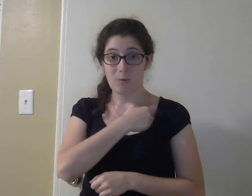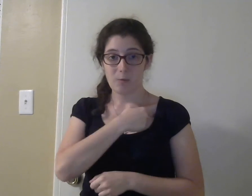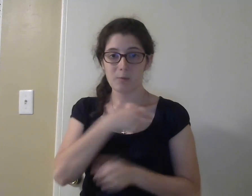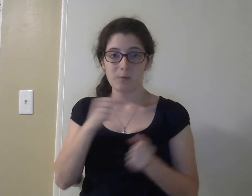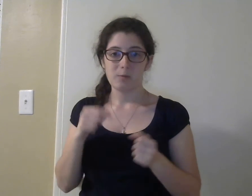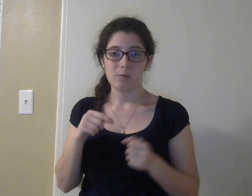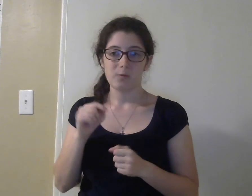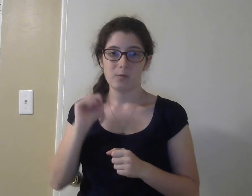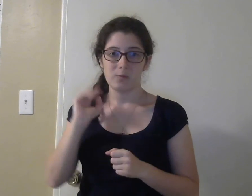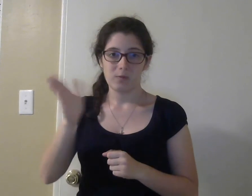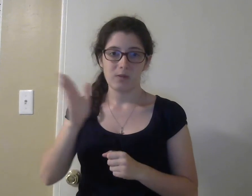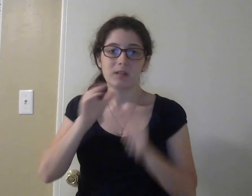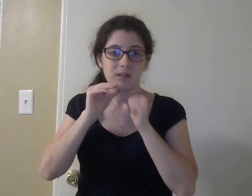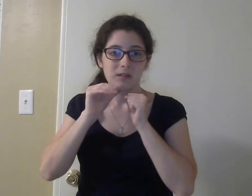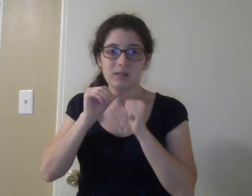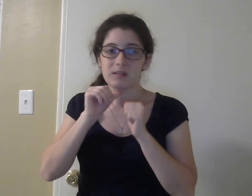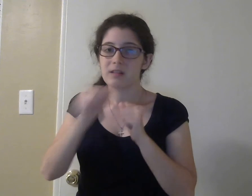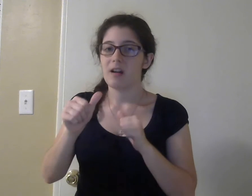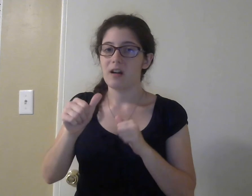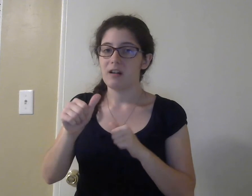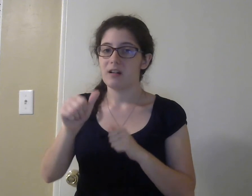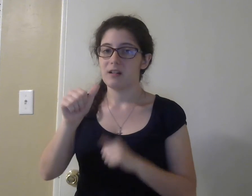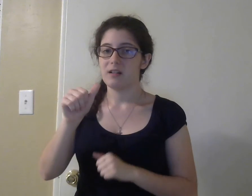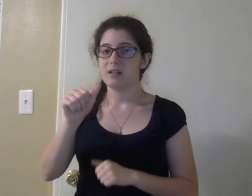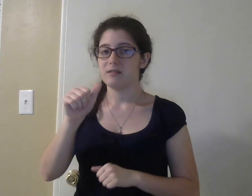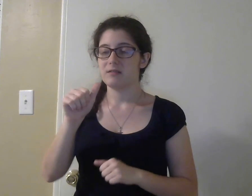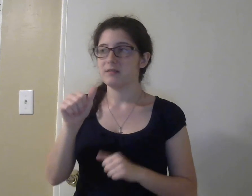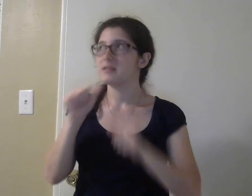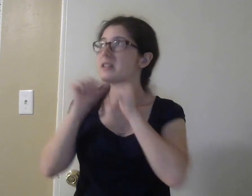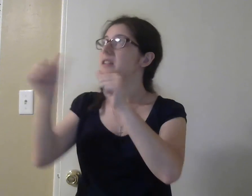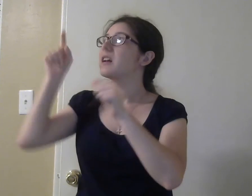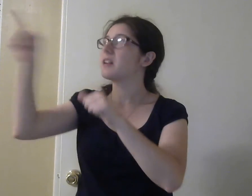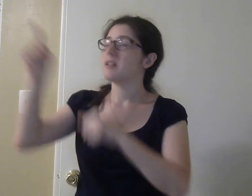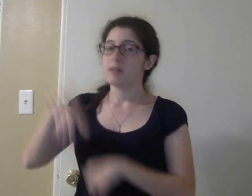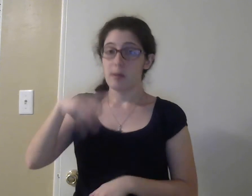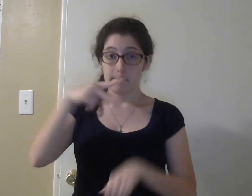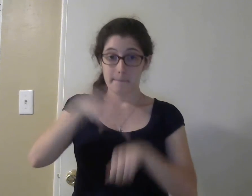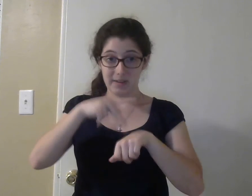fails 3 times. We need to pray, oh God, don't let me boast as though I